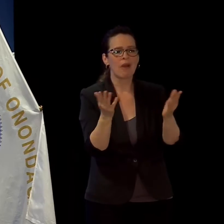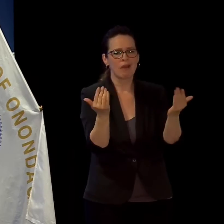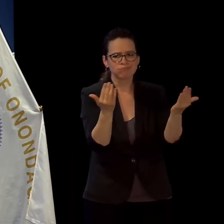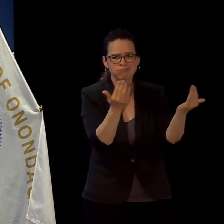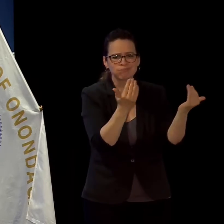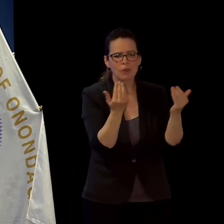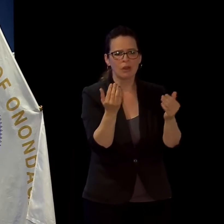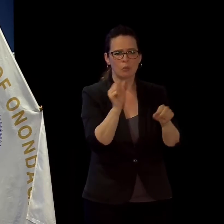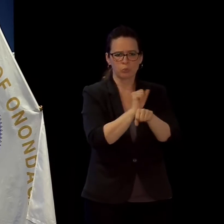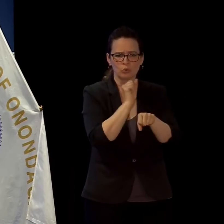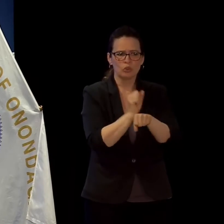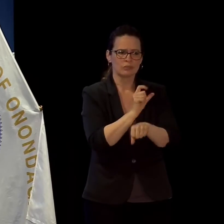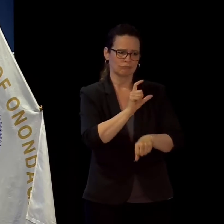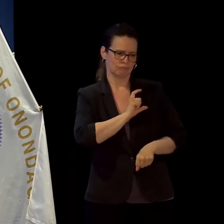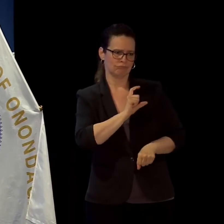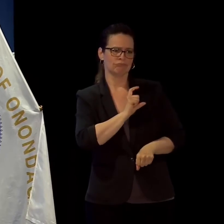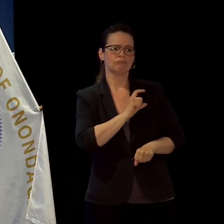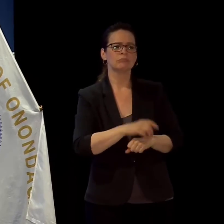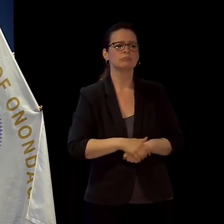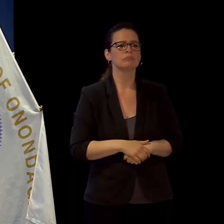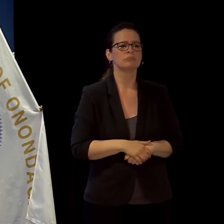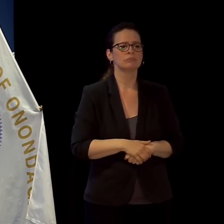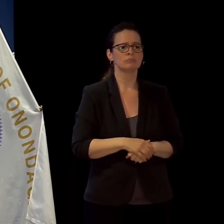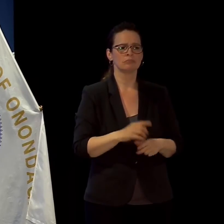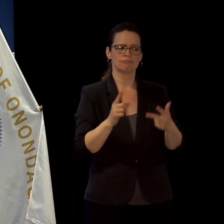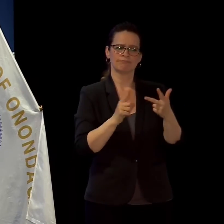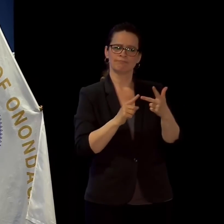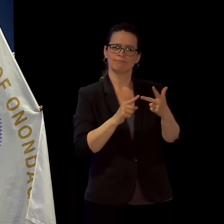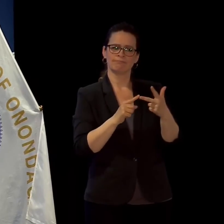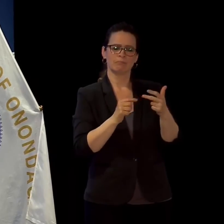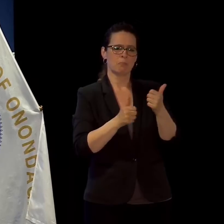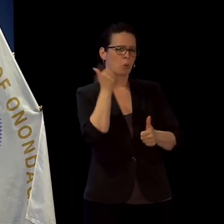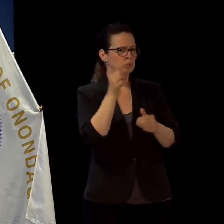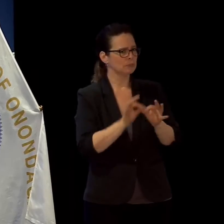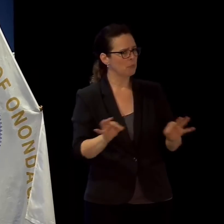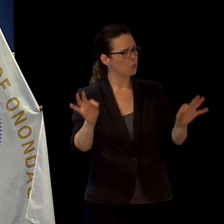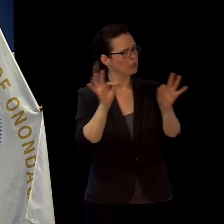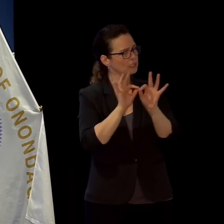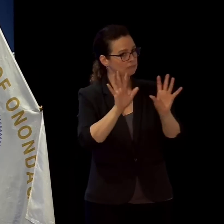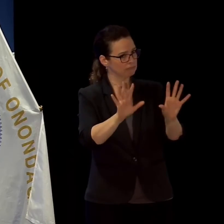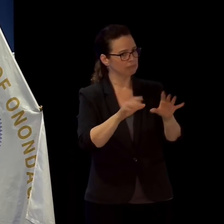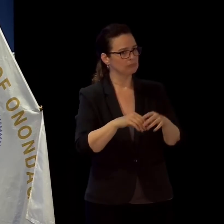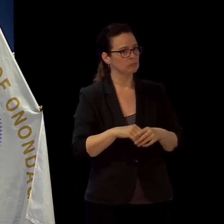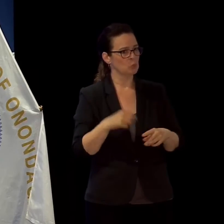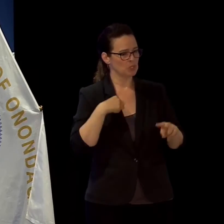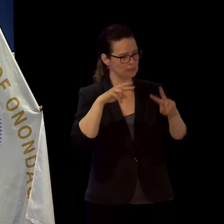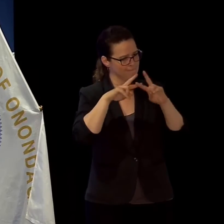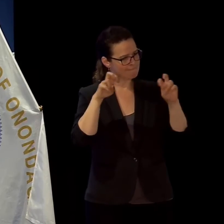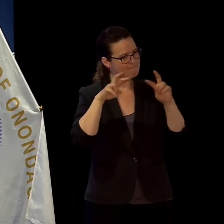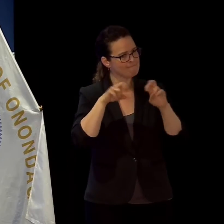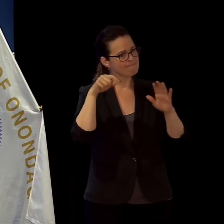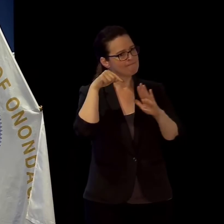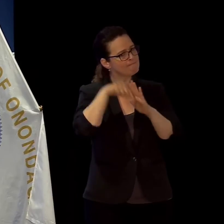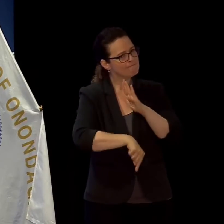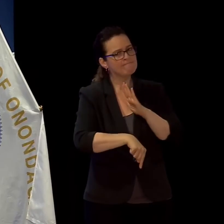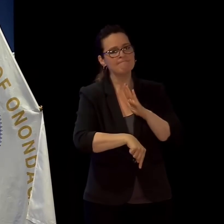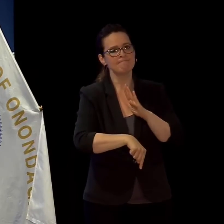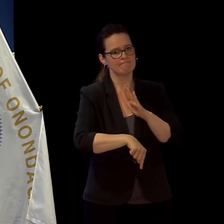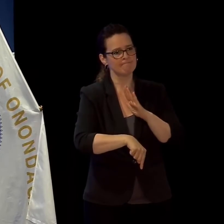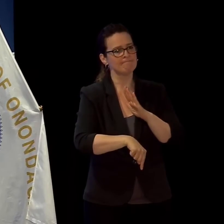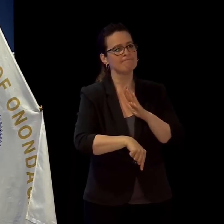the third piece, which is really, I think, the most critical, and we're going to look at this comprehensively for